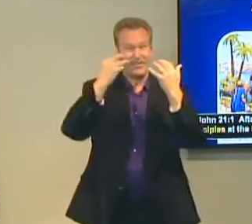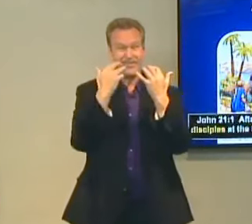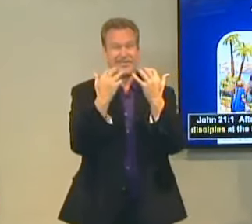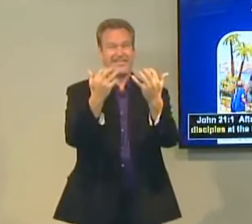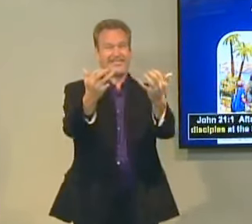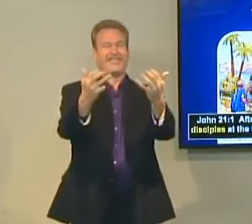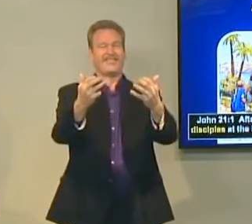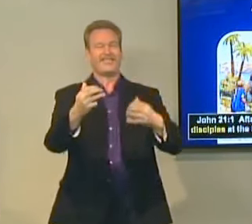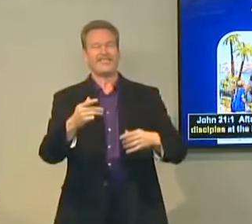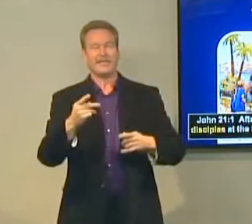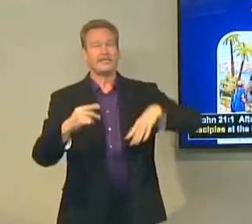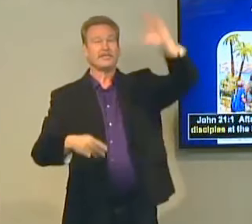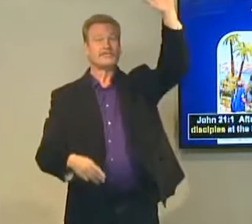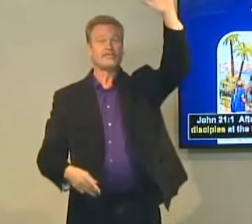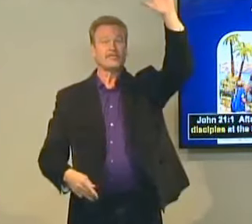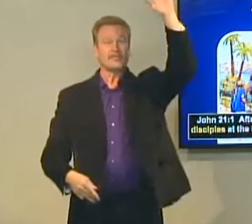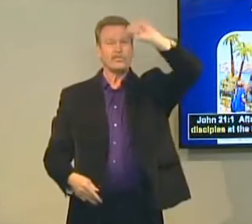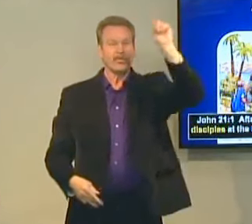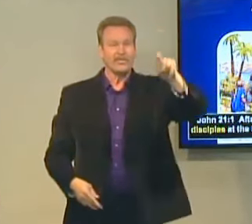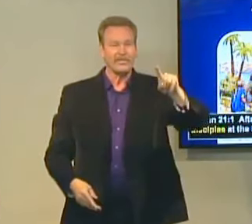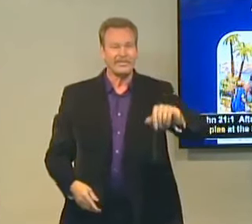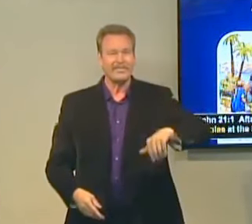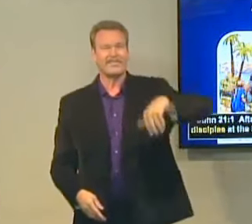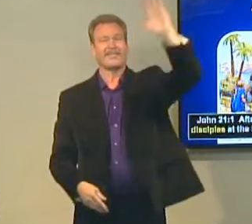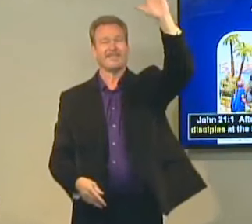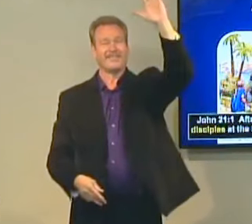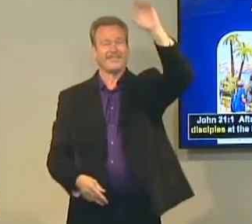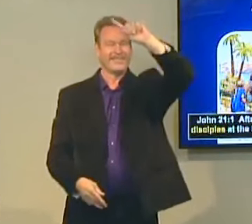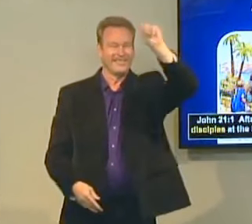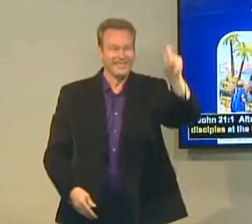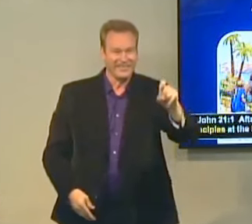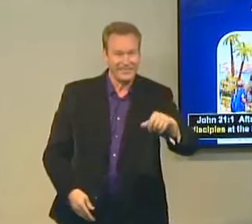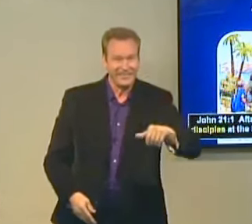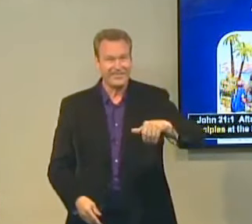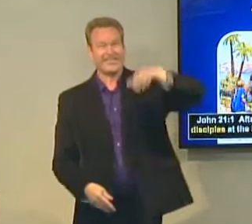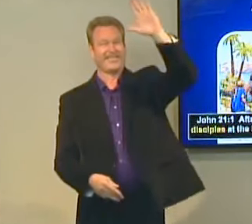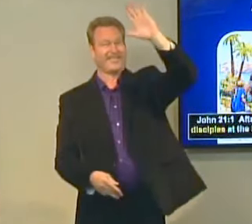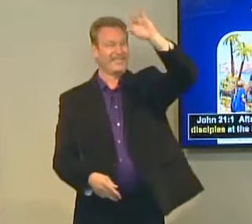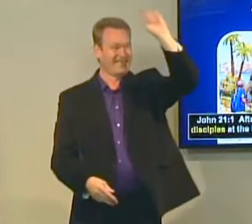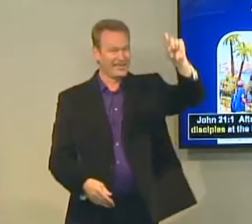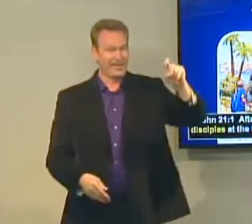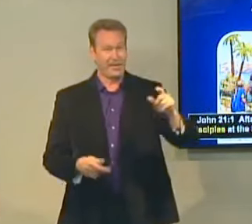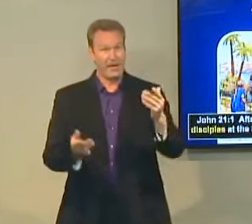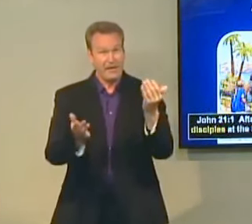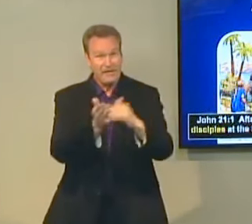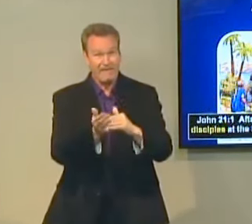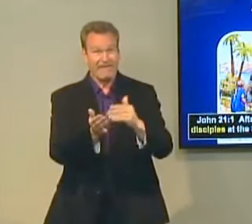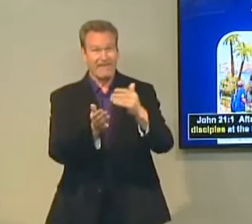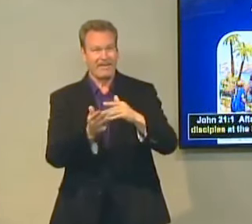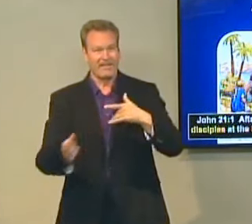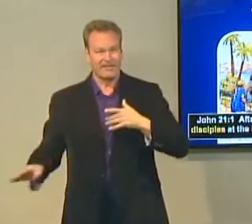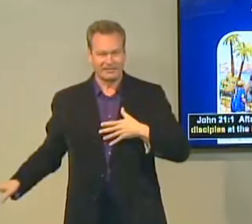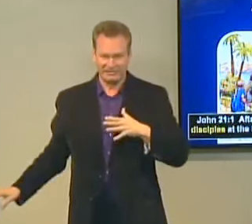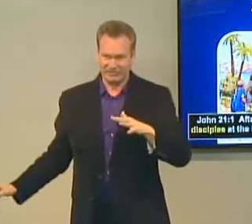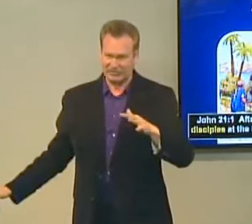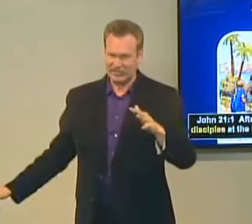Because you know. how sometimes. When you're a teacher. And you You've got students. That you know. The hands going up. And you've always got questions going up. And all time. Over and over